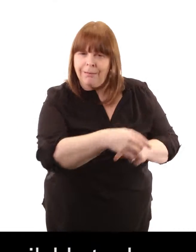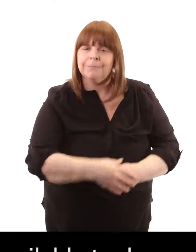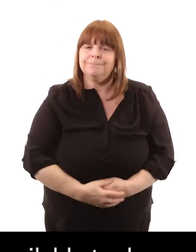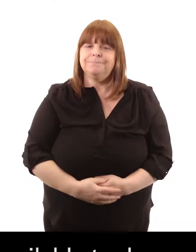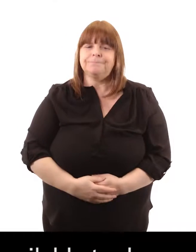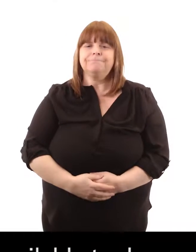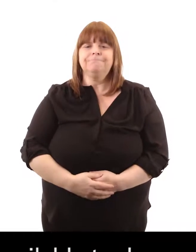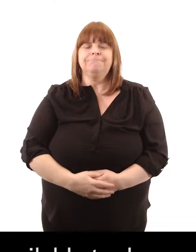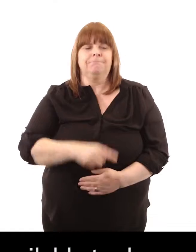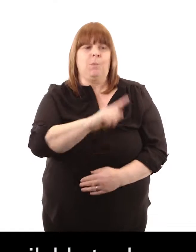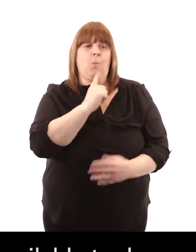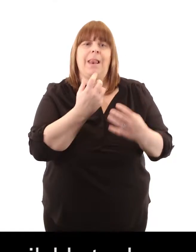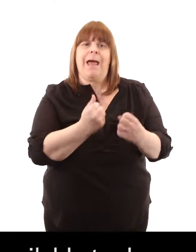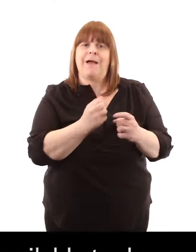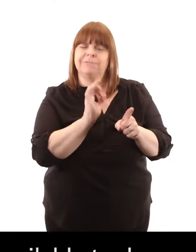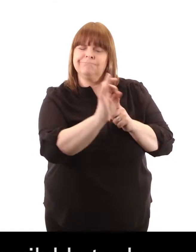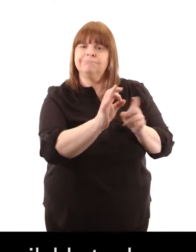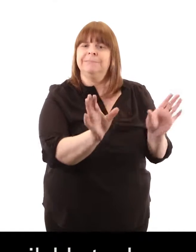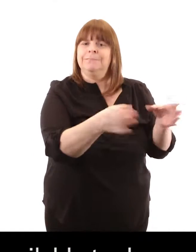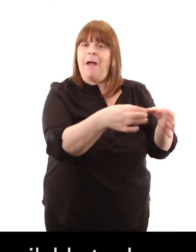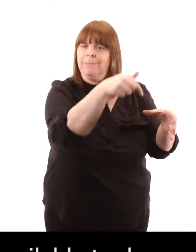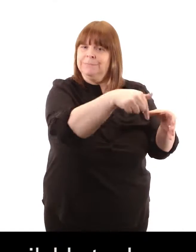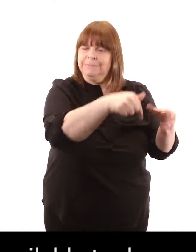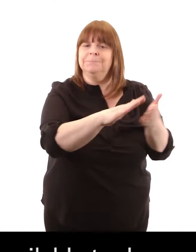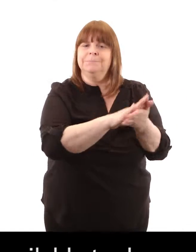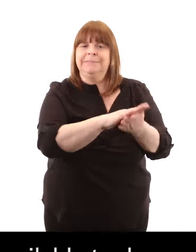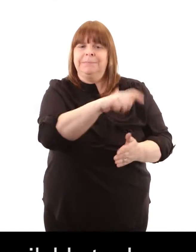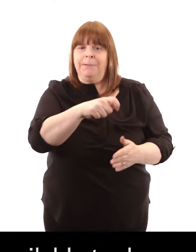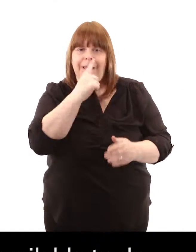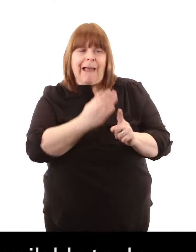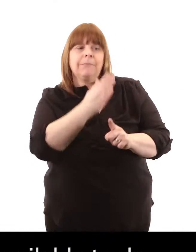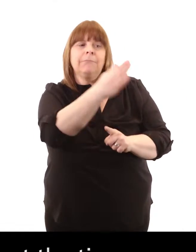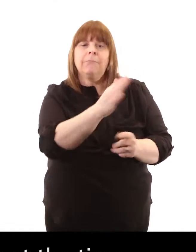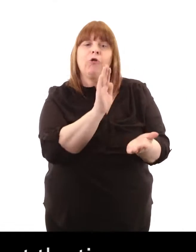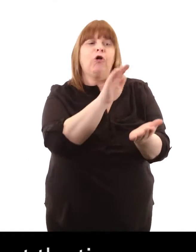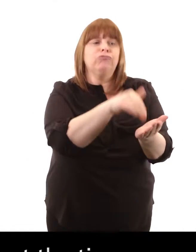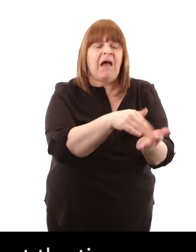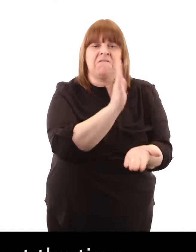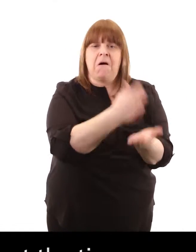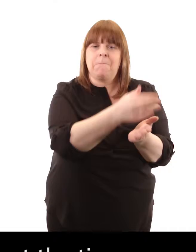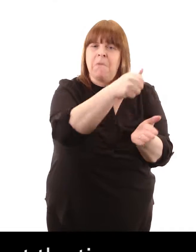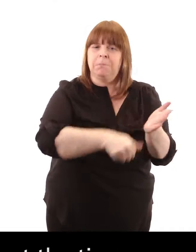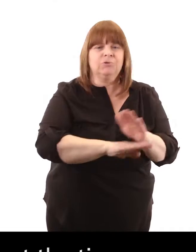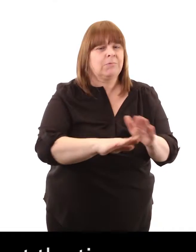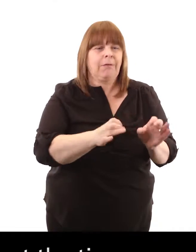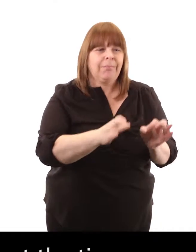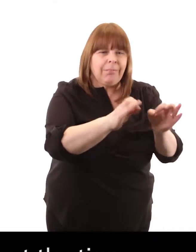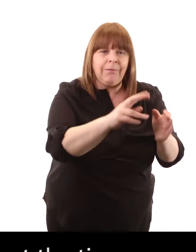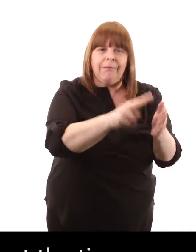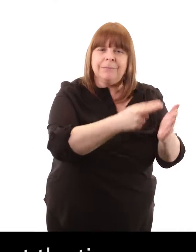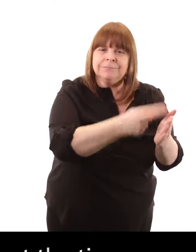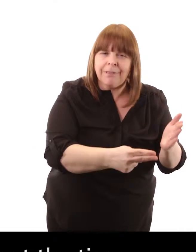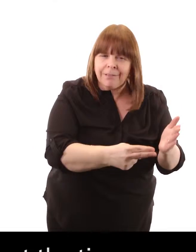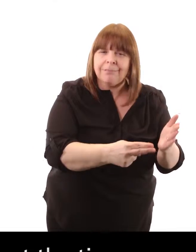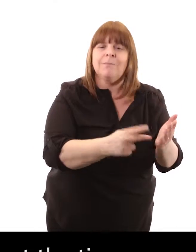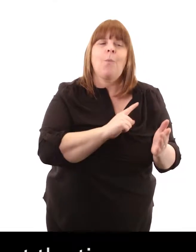advance. We'll have a specialist facility available to do that for them. They can be confident that the procedure will take place at the time we plan because